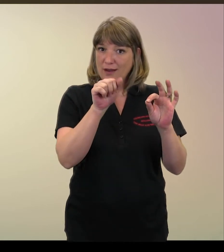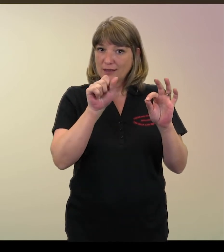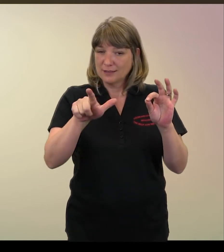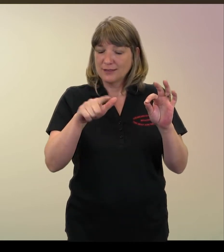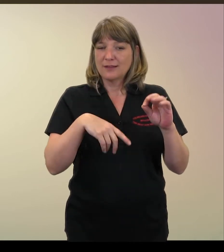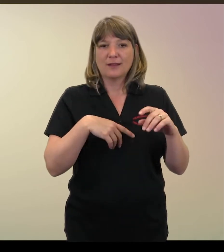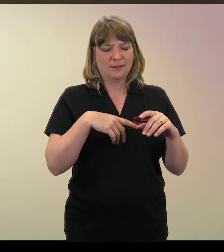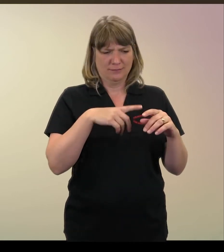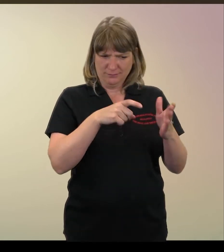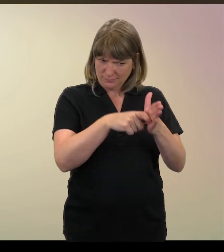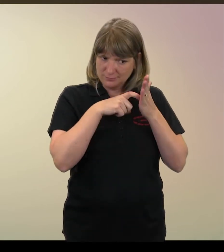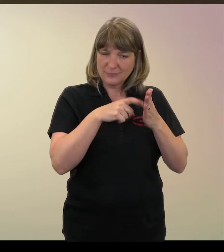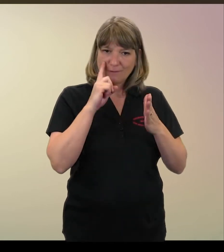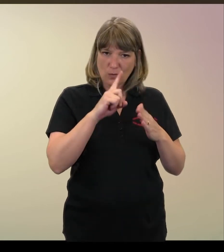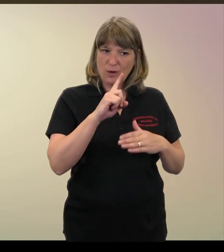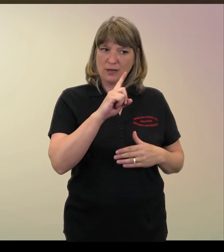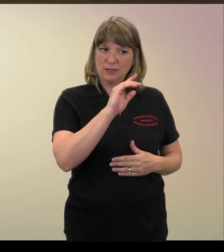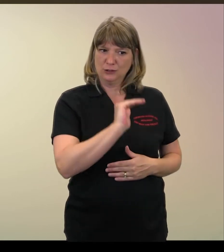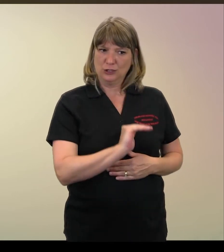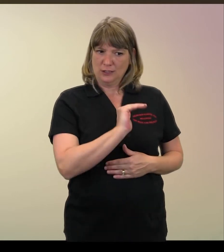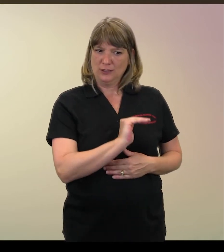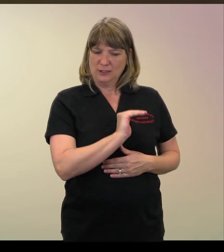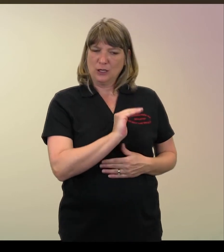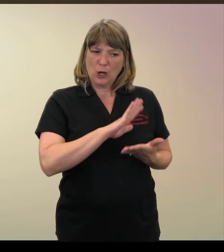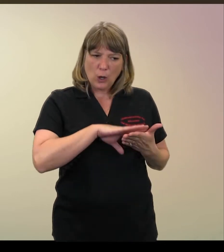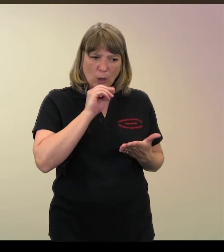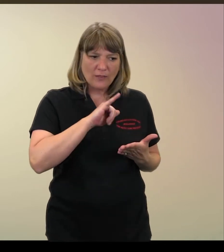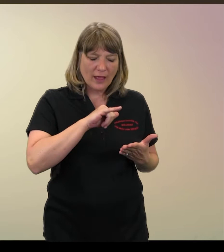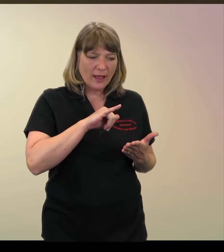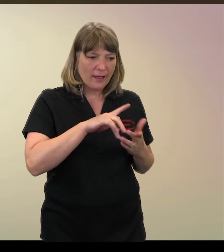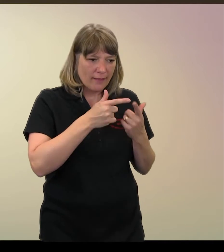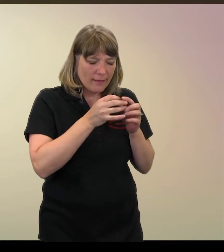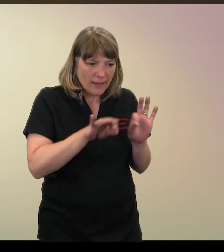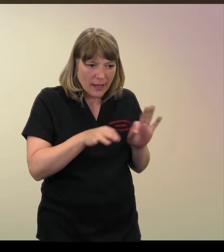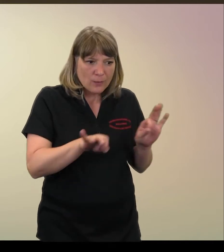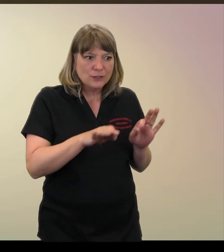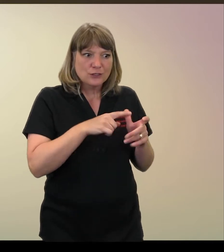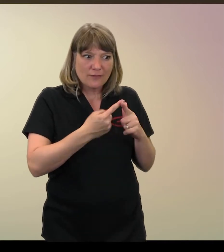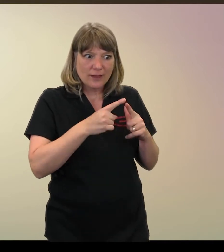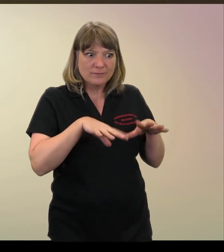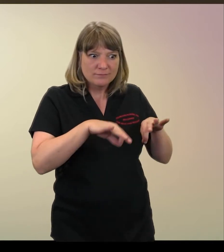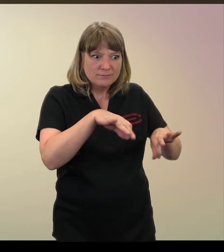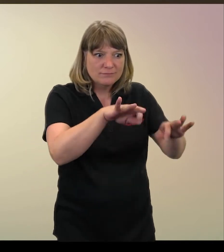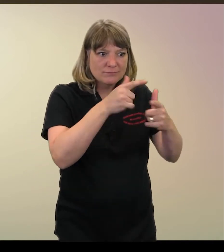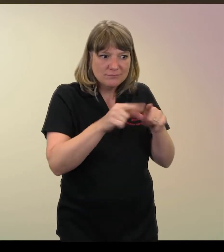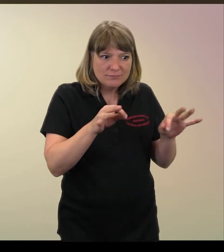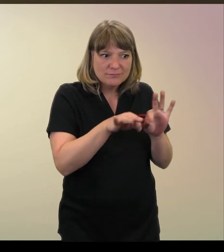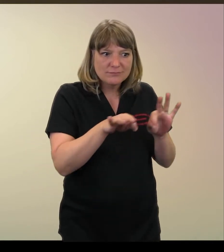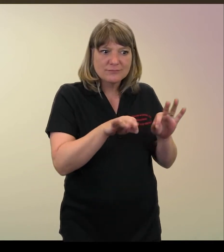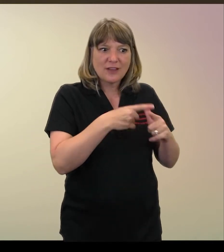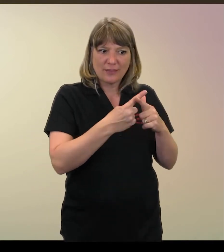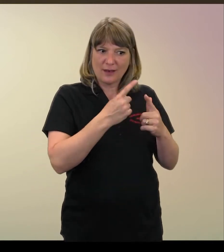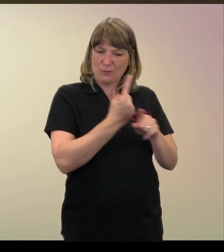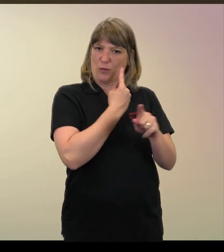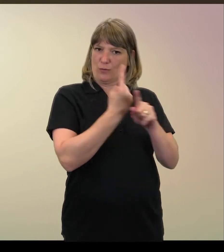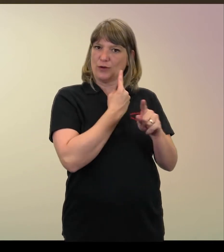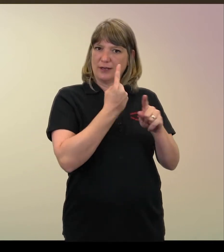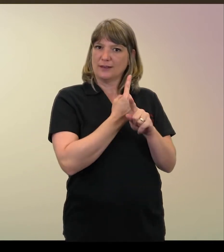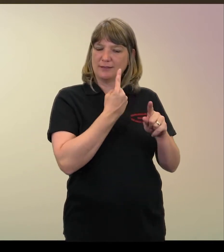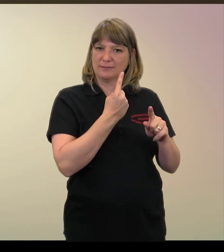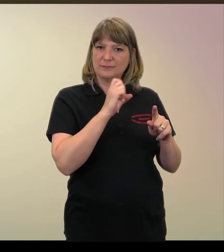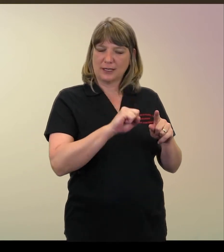Sign Language, and so they're necessary for children learning the language and using the language to use them